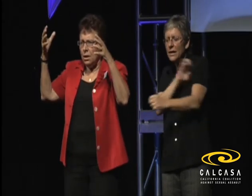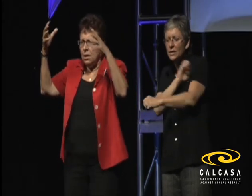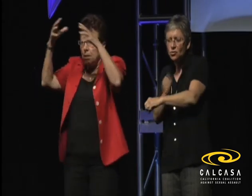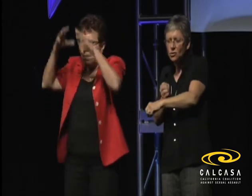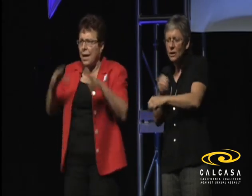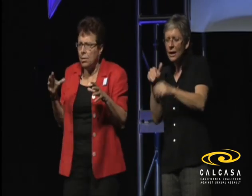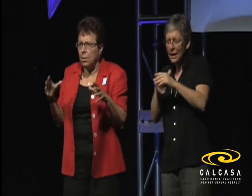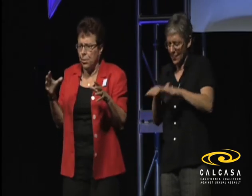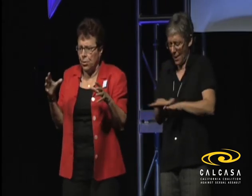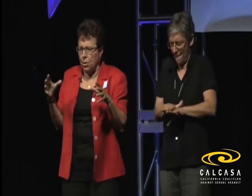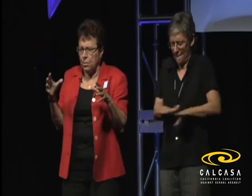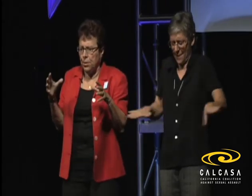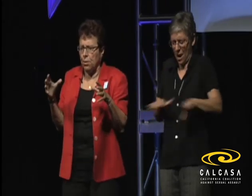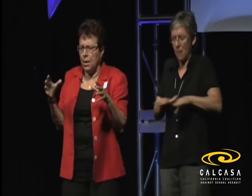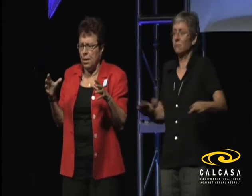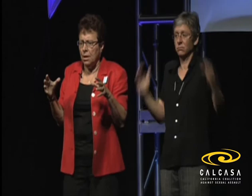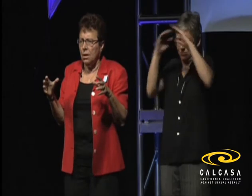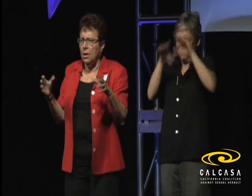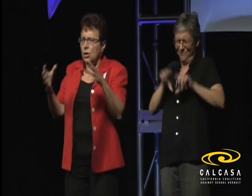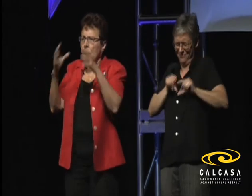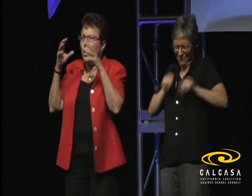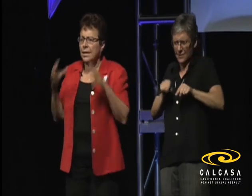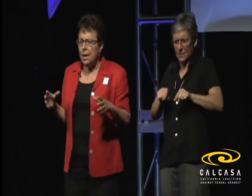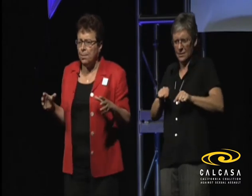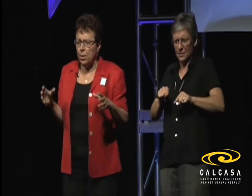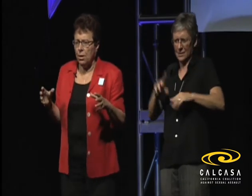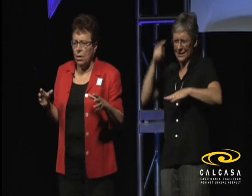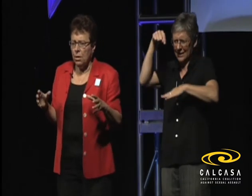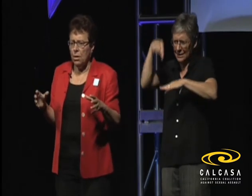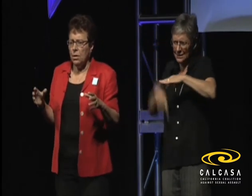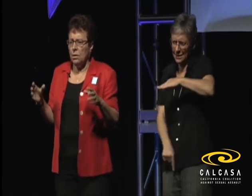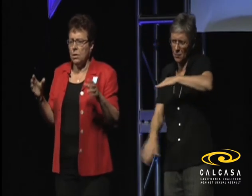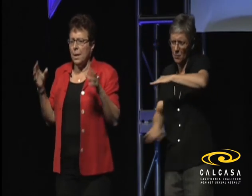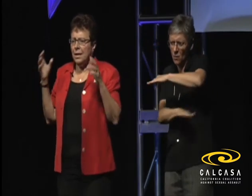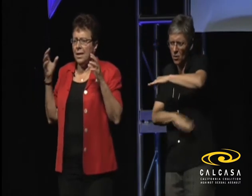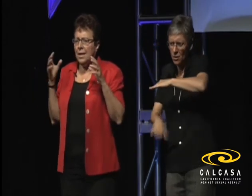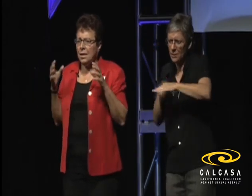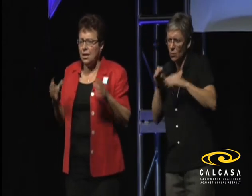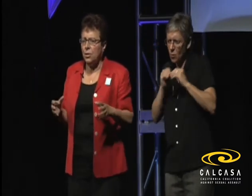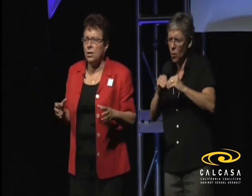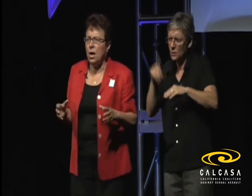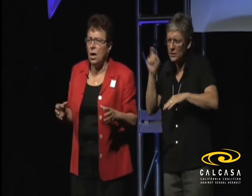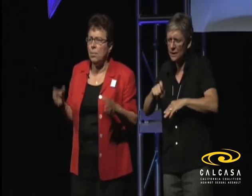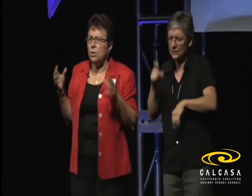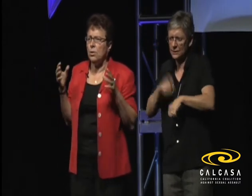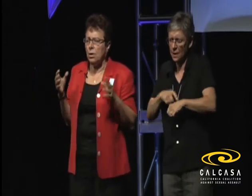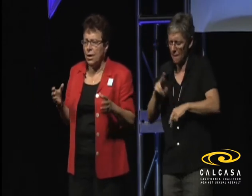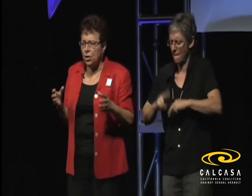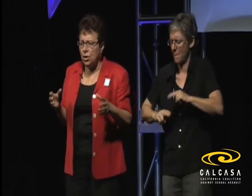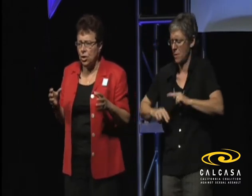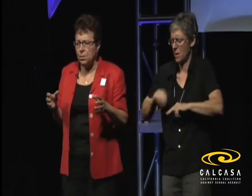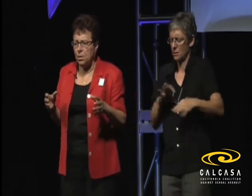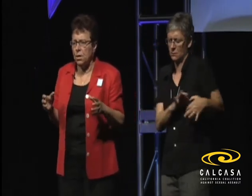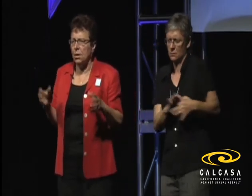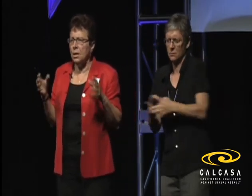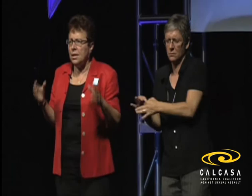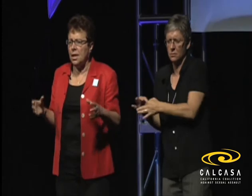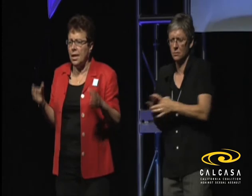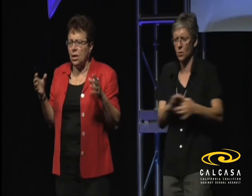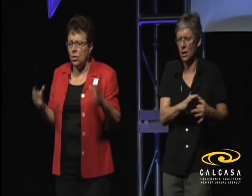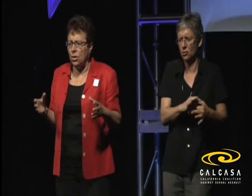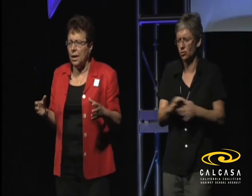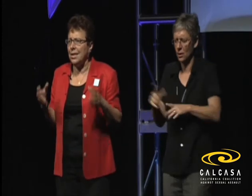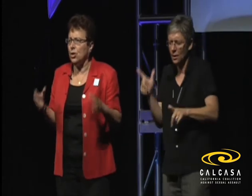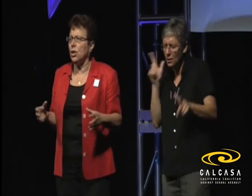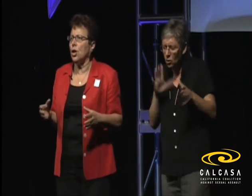energy into the bottom of the pyramid, into going deeper, spending the necessary time building relationships,